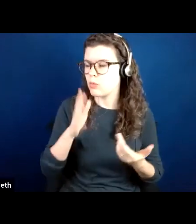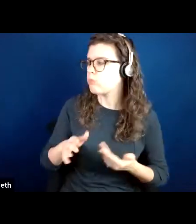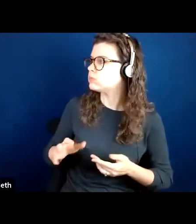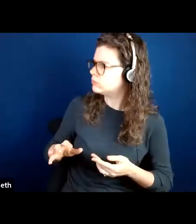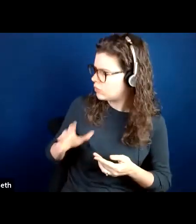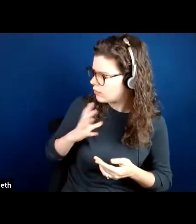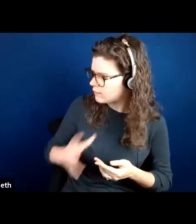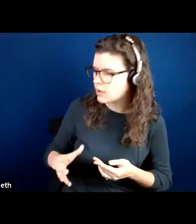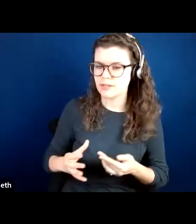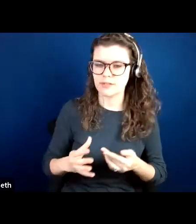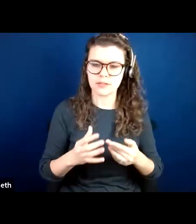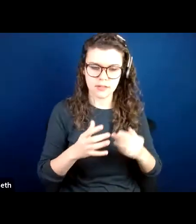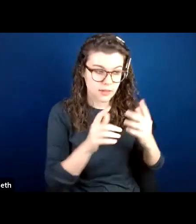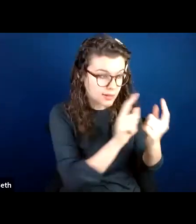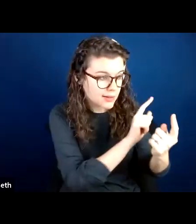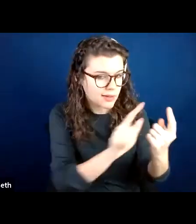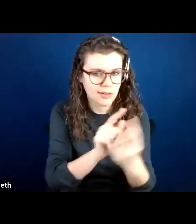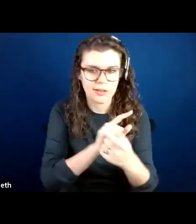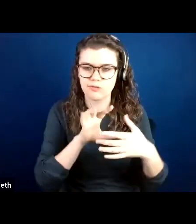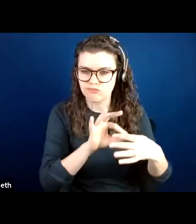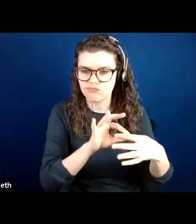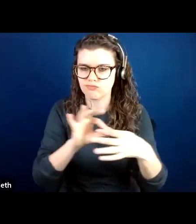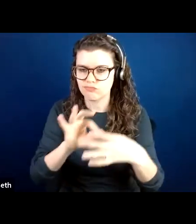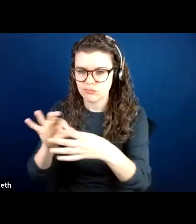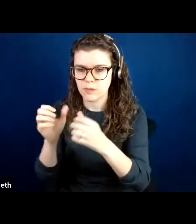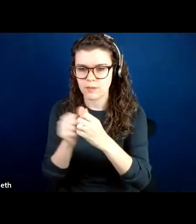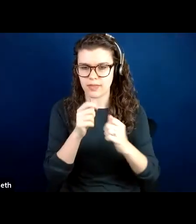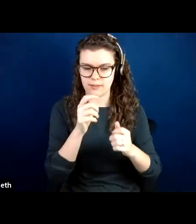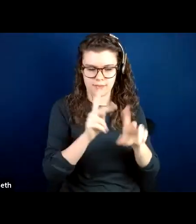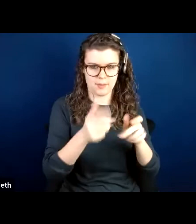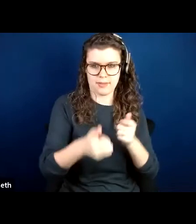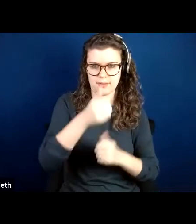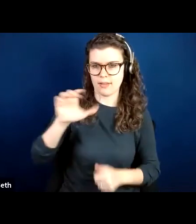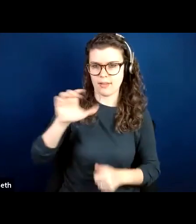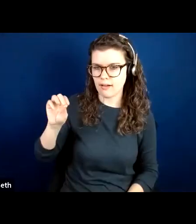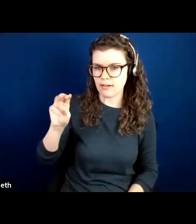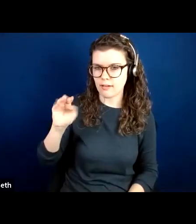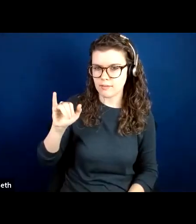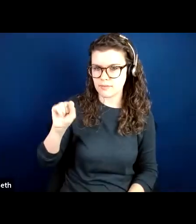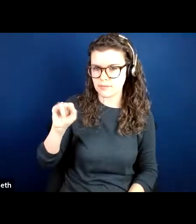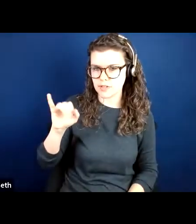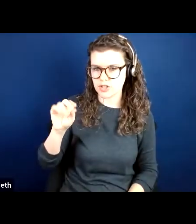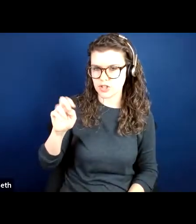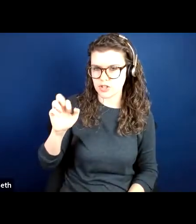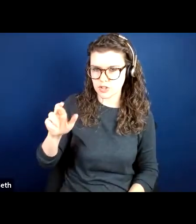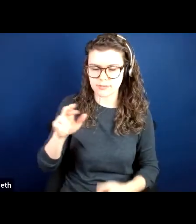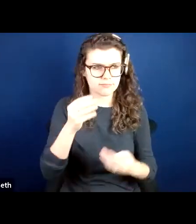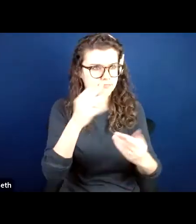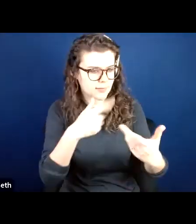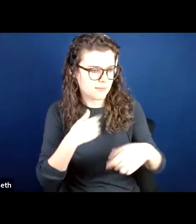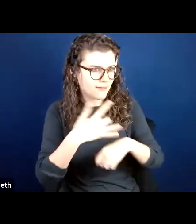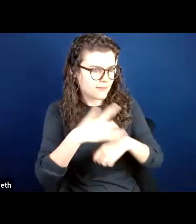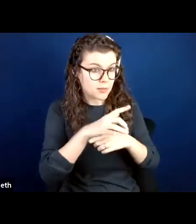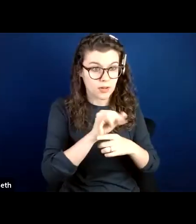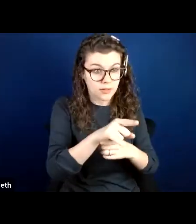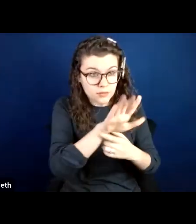build relationships with the commissioners and just let them know that you're there as a resource for individuals with disabilities